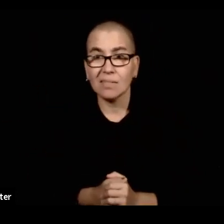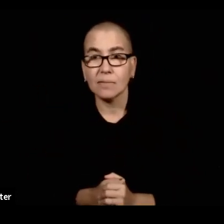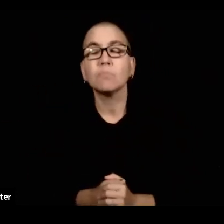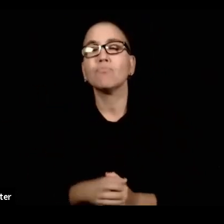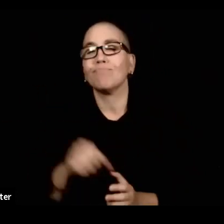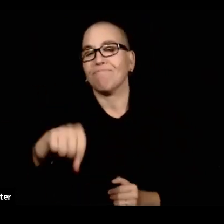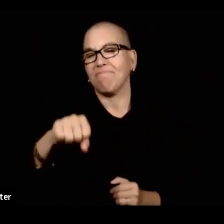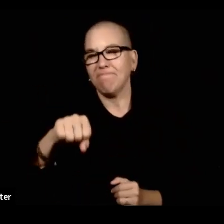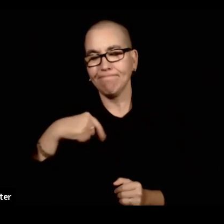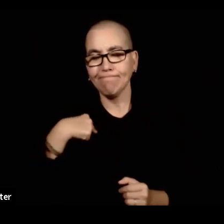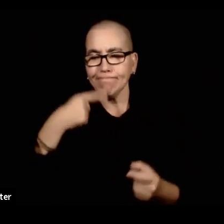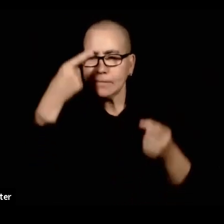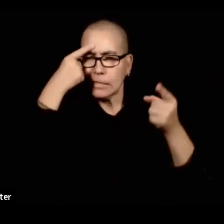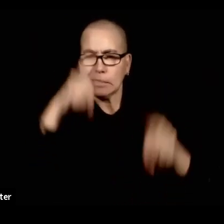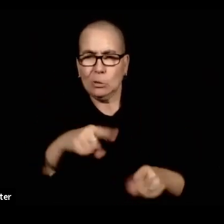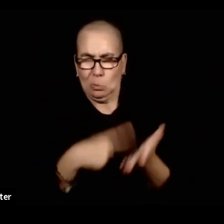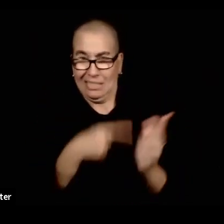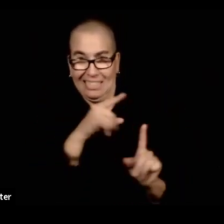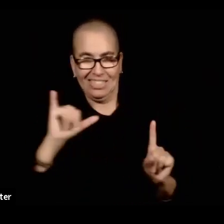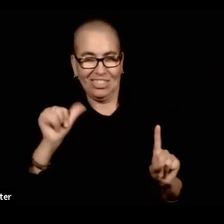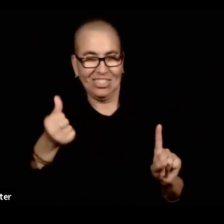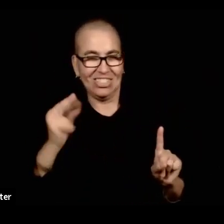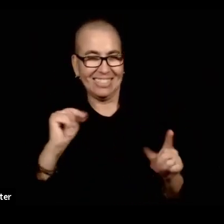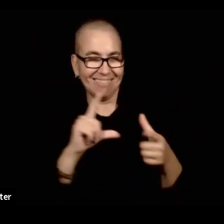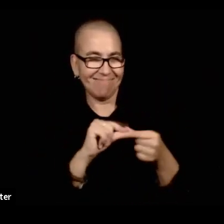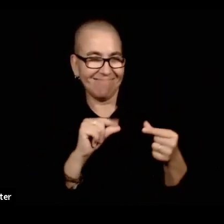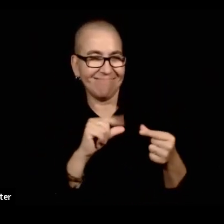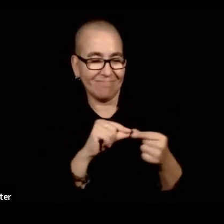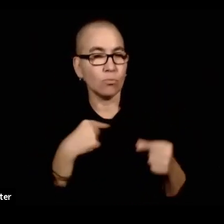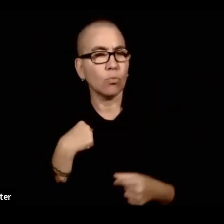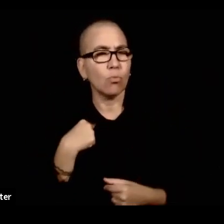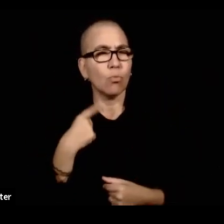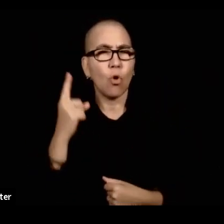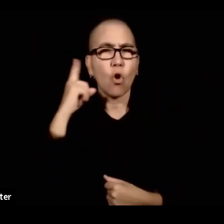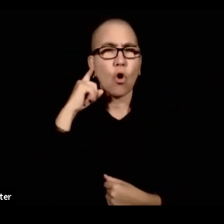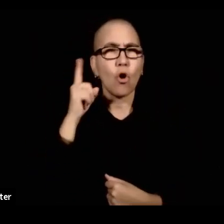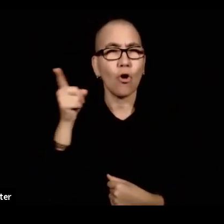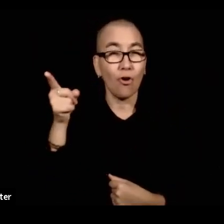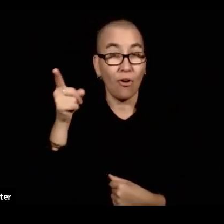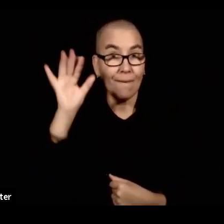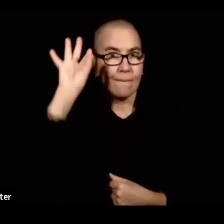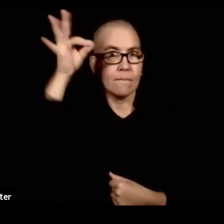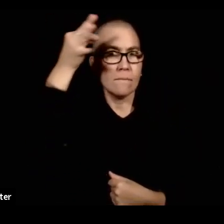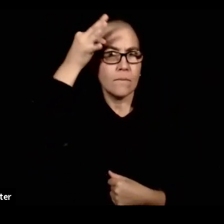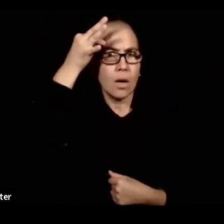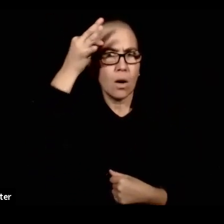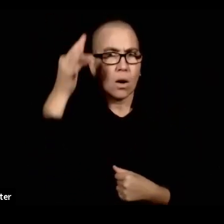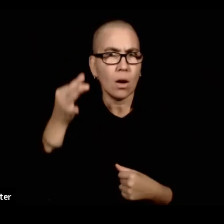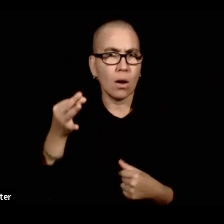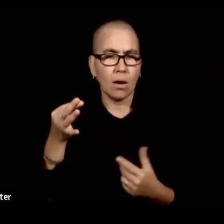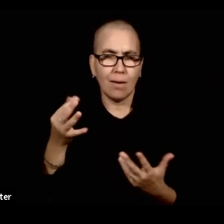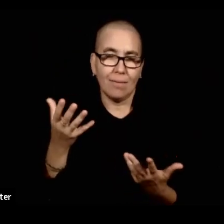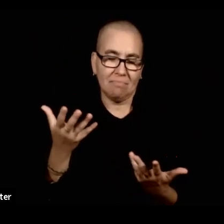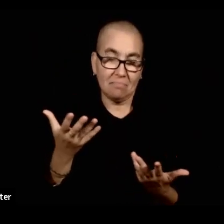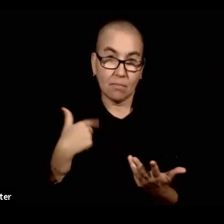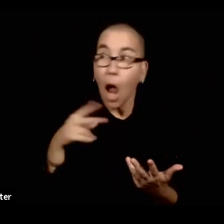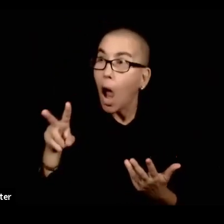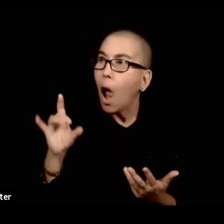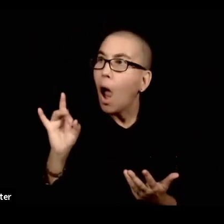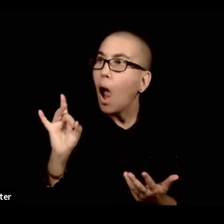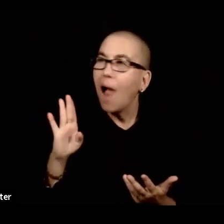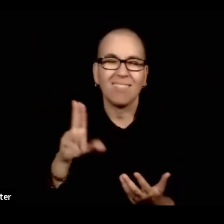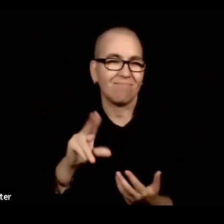that when we hear these comments from the federal level, it's not a surprise to us. That's why we keep reiterating.